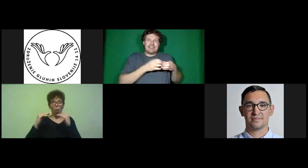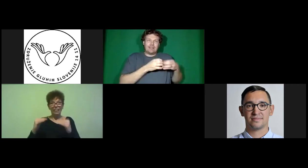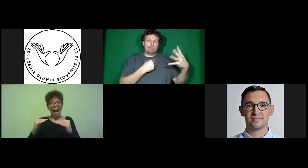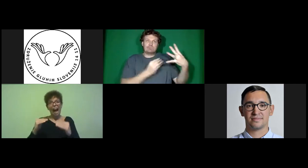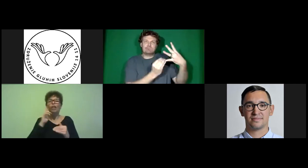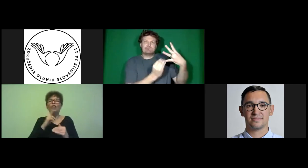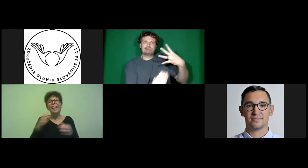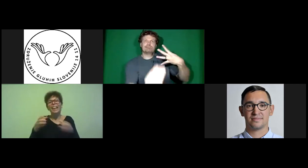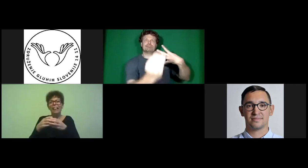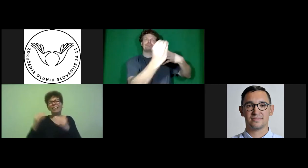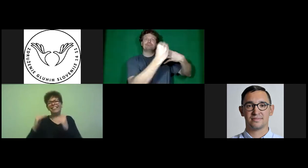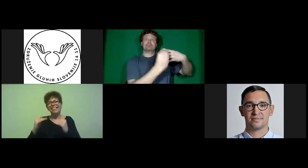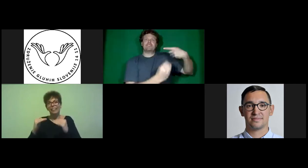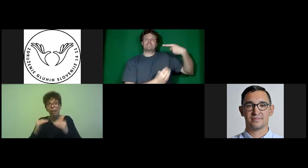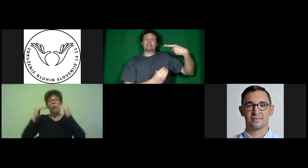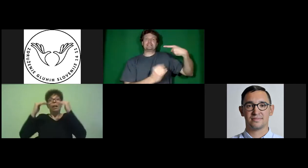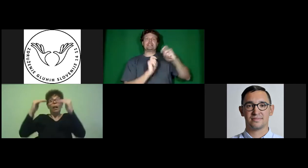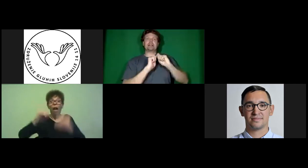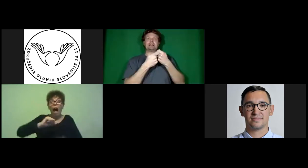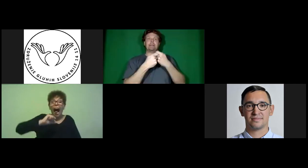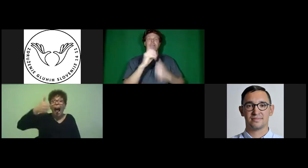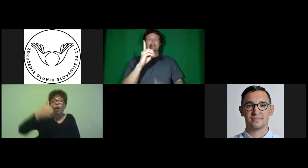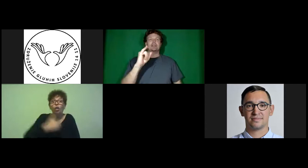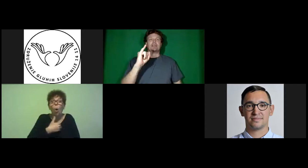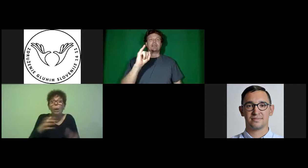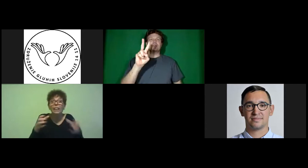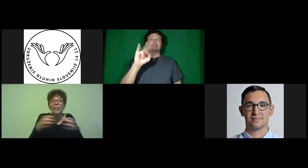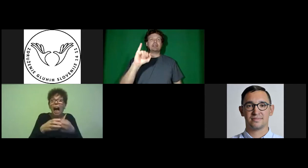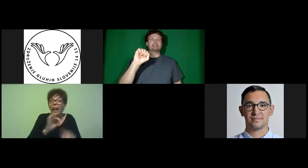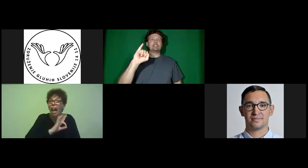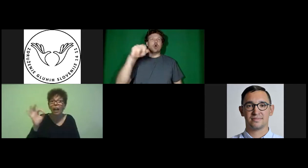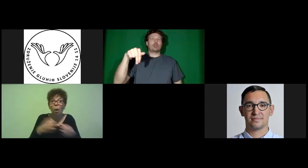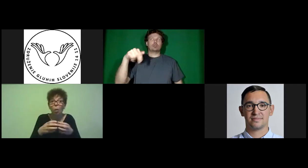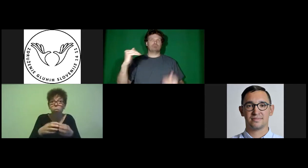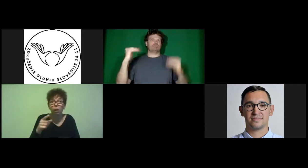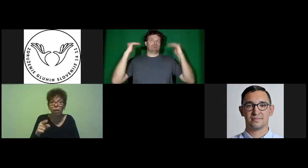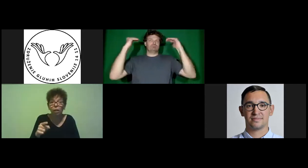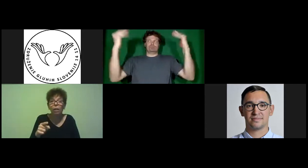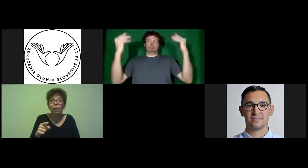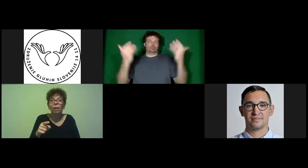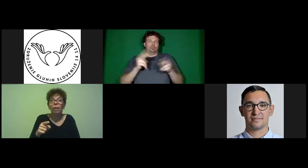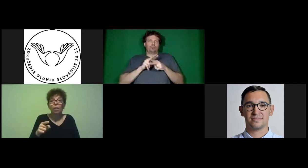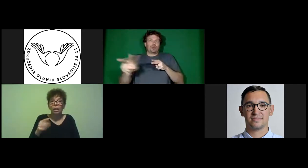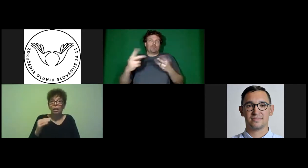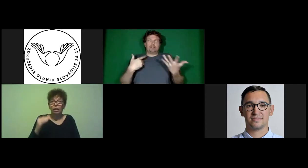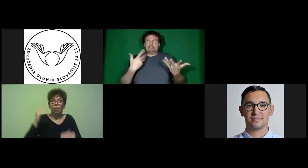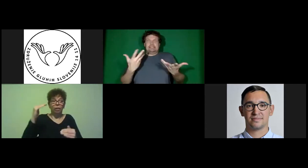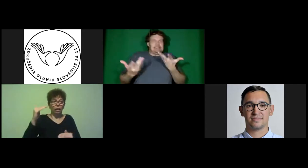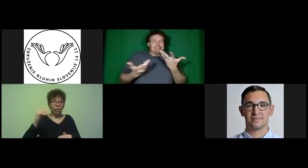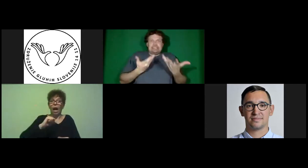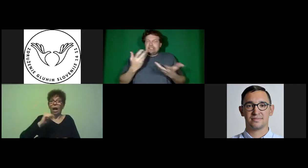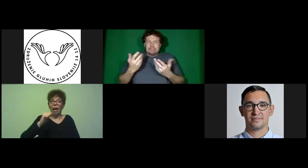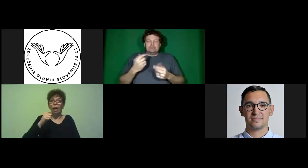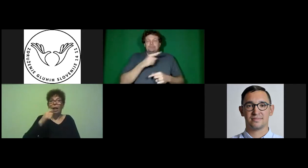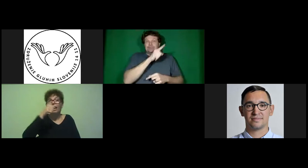I went from the fourth league now to compete in the national team in the first division, the top